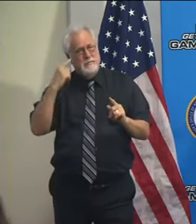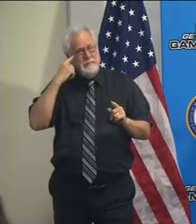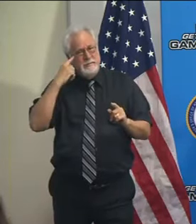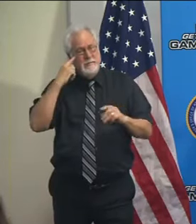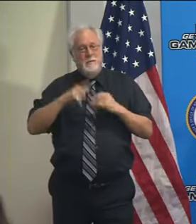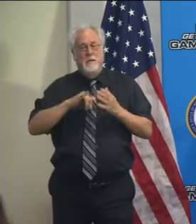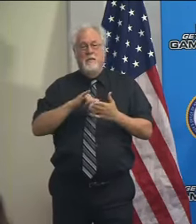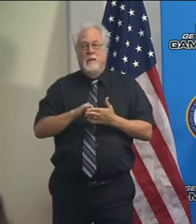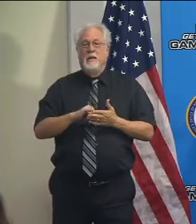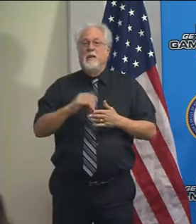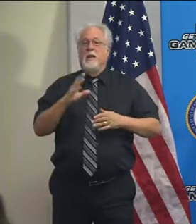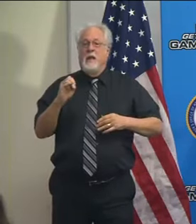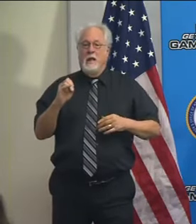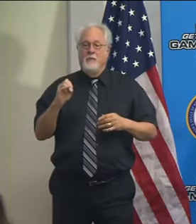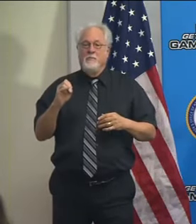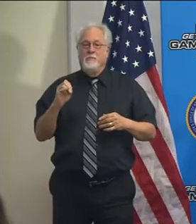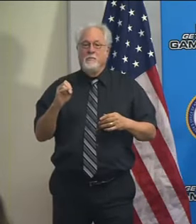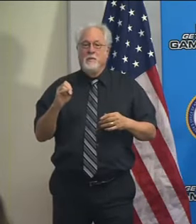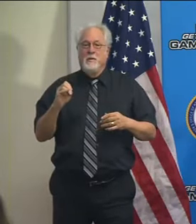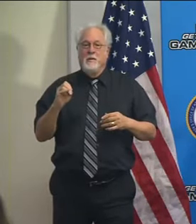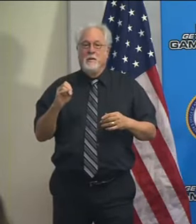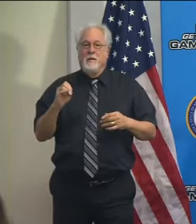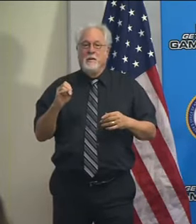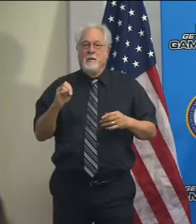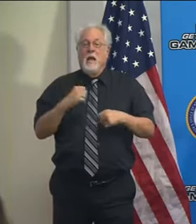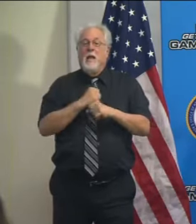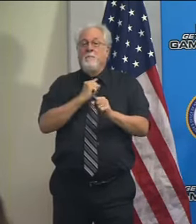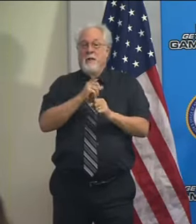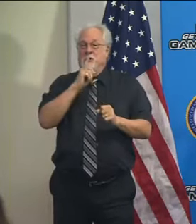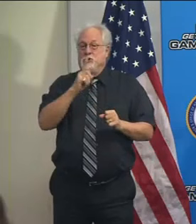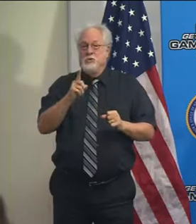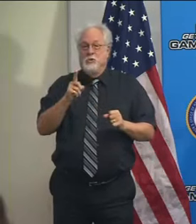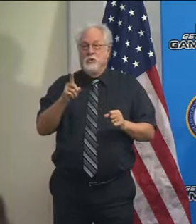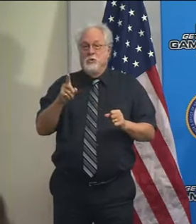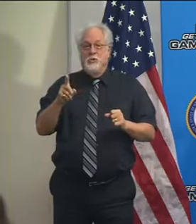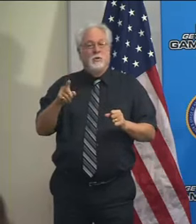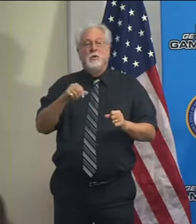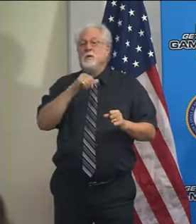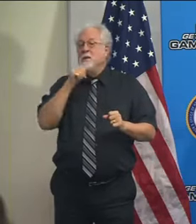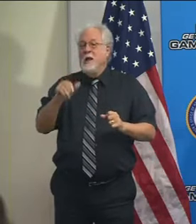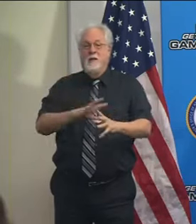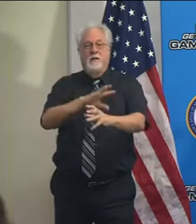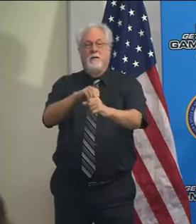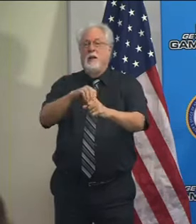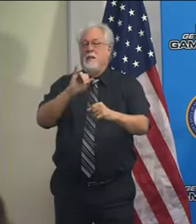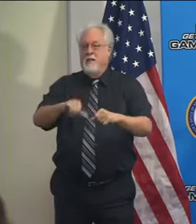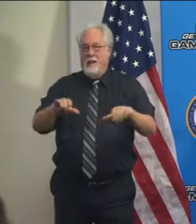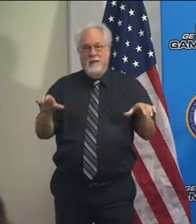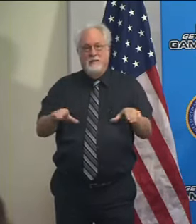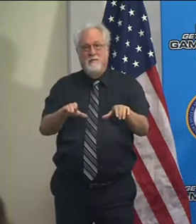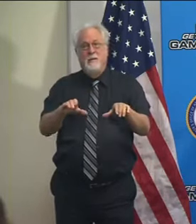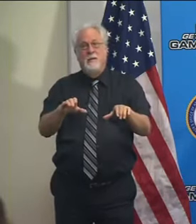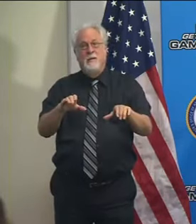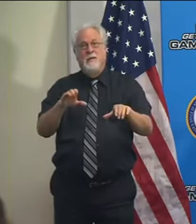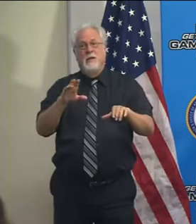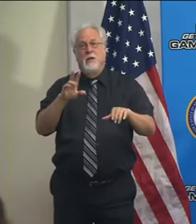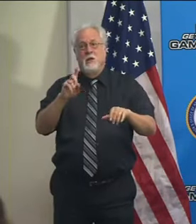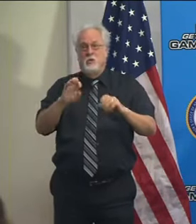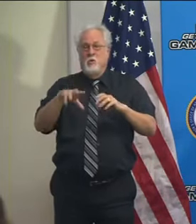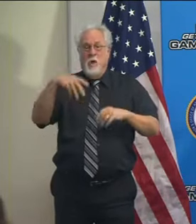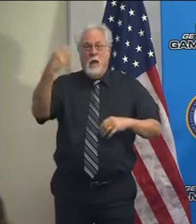that and to make sure that they are not engaging in those activities, and that when they do venture